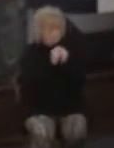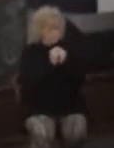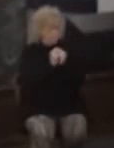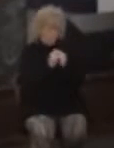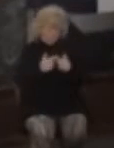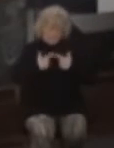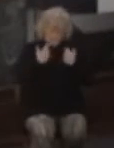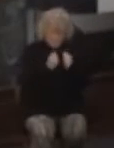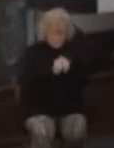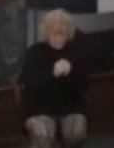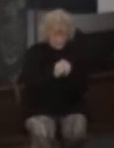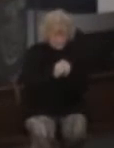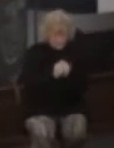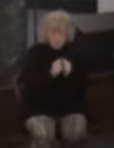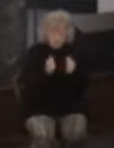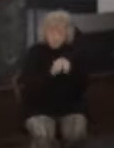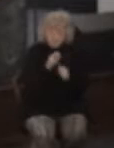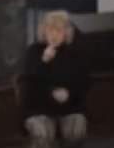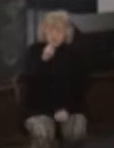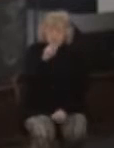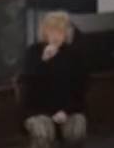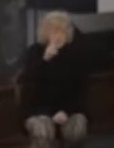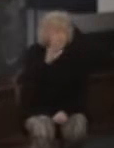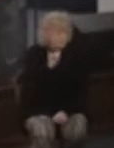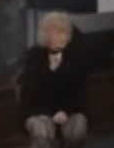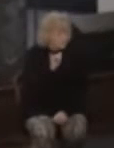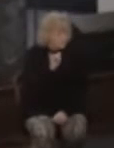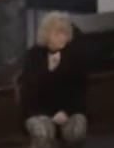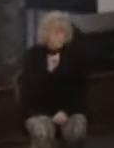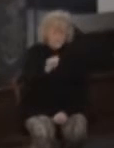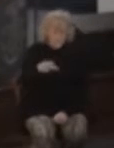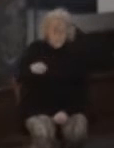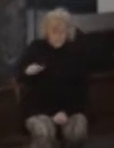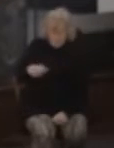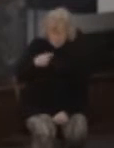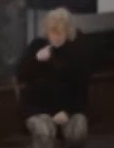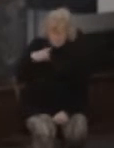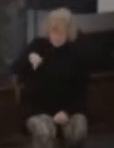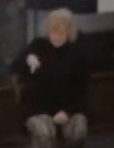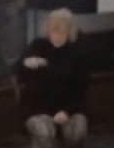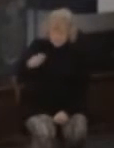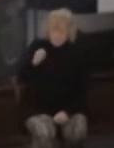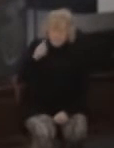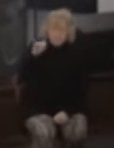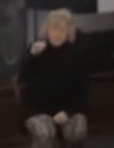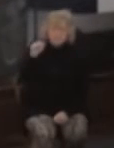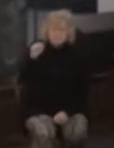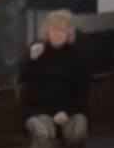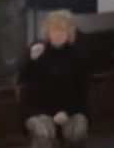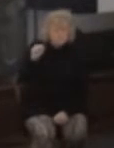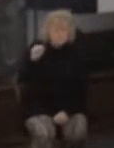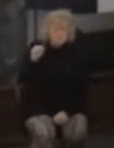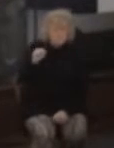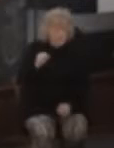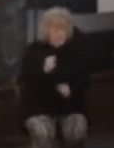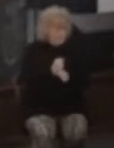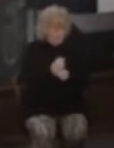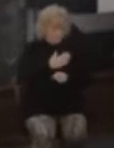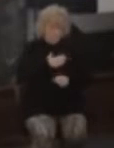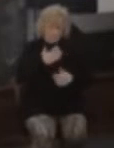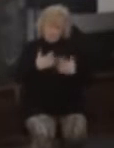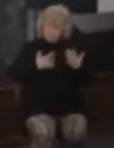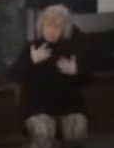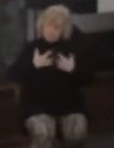live together in unity. And Paul tells the Philippians in Philippians chapter 2, verse 2, make my joy